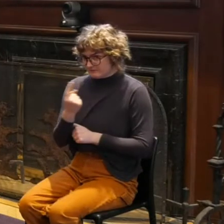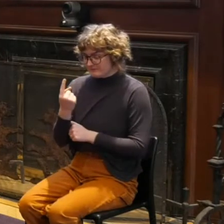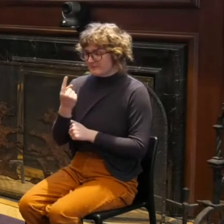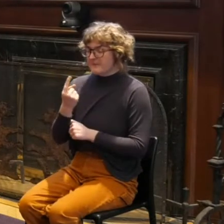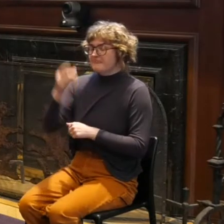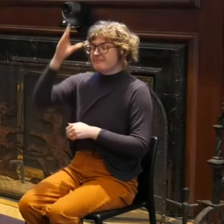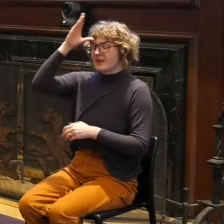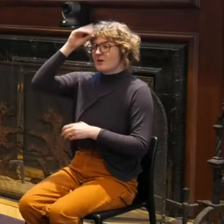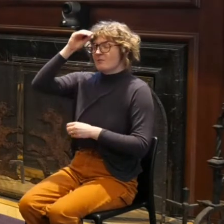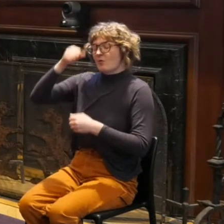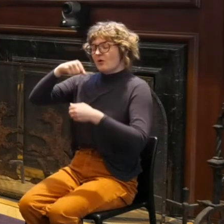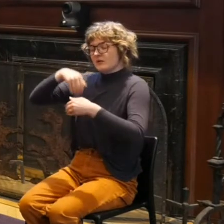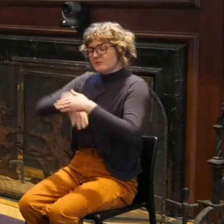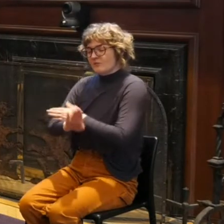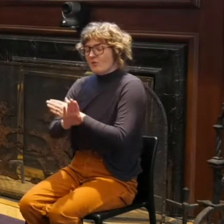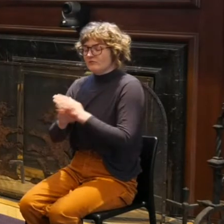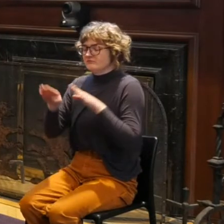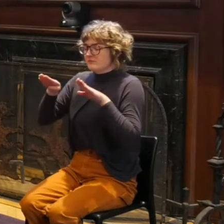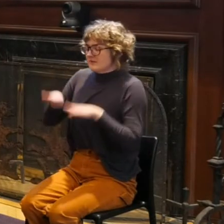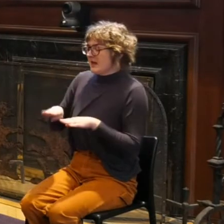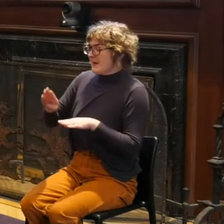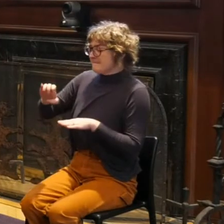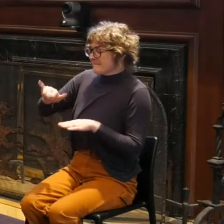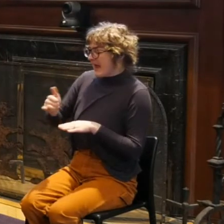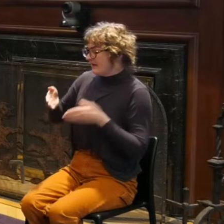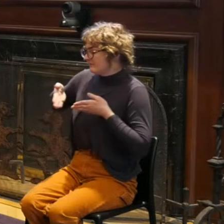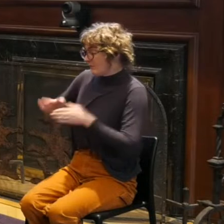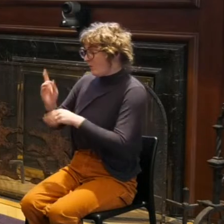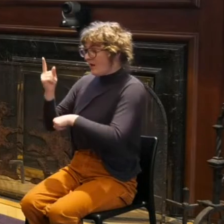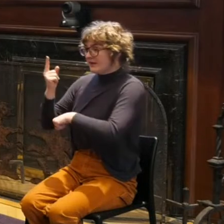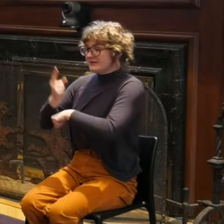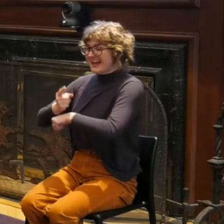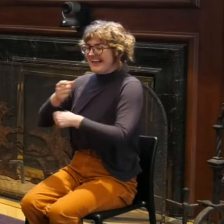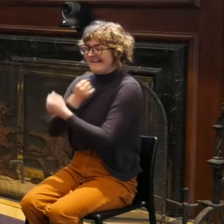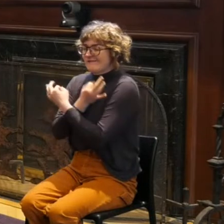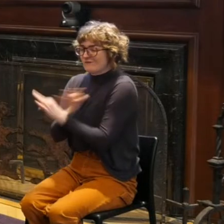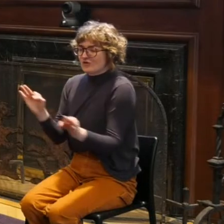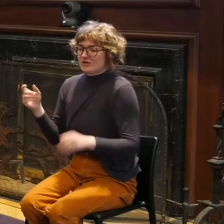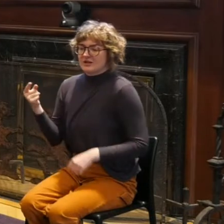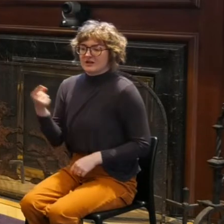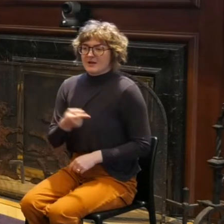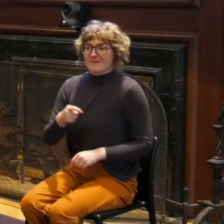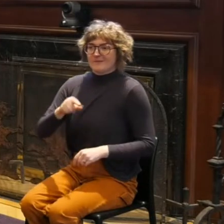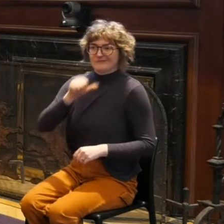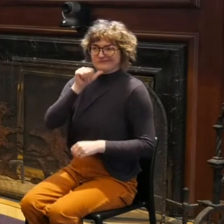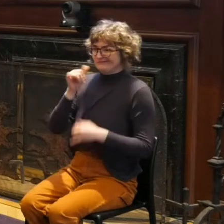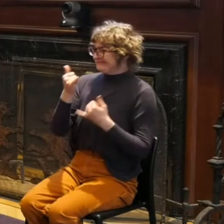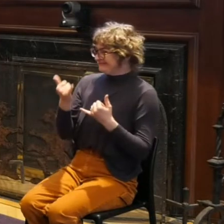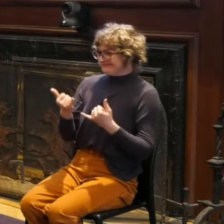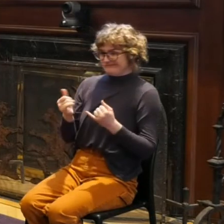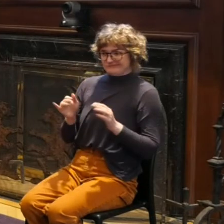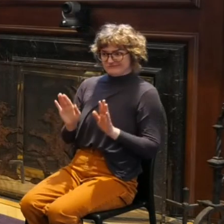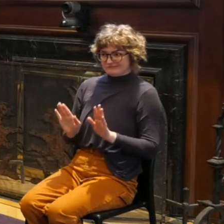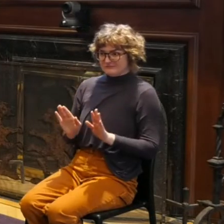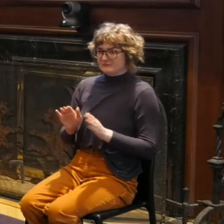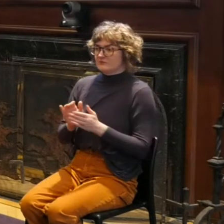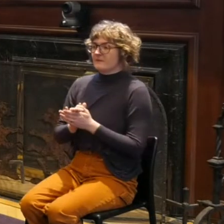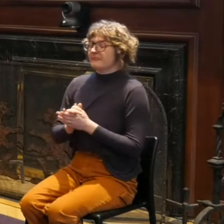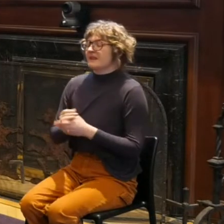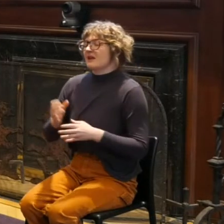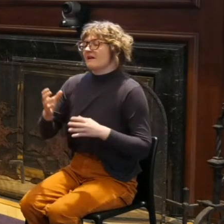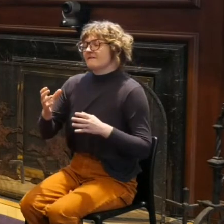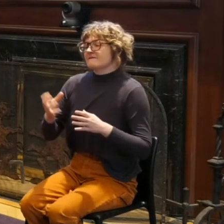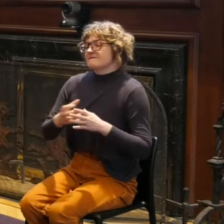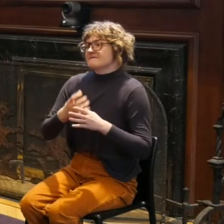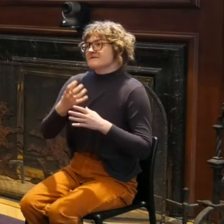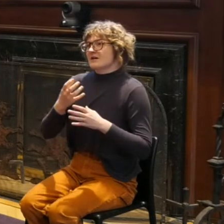a boy is born beside a bay that will one day free him, but not today. He flushes wet